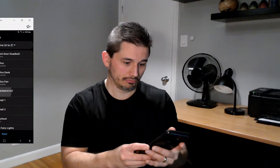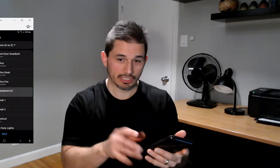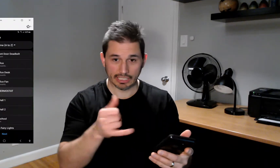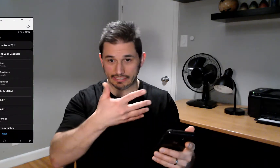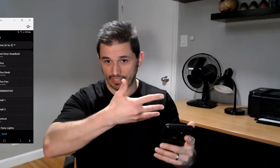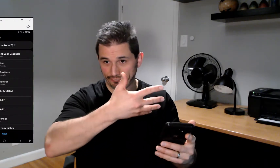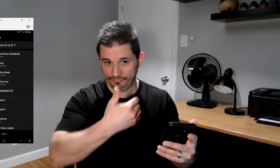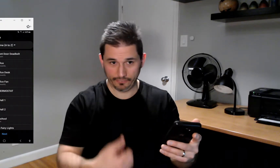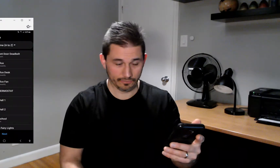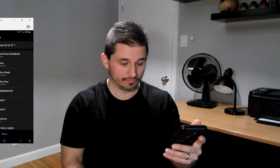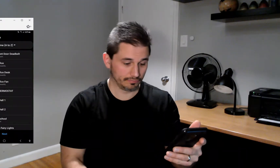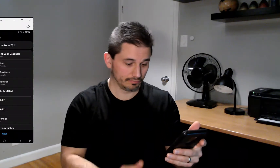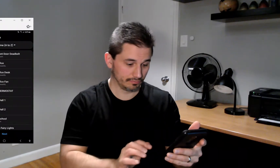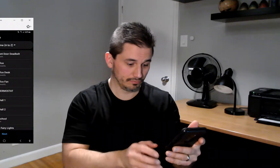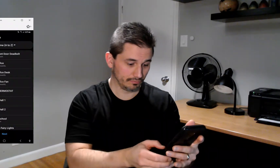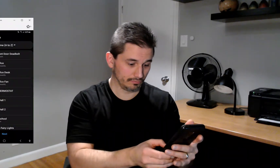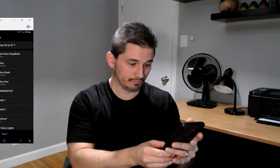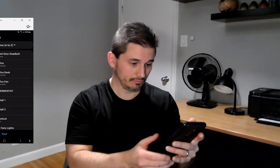Right? Those 5 devices that we talked about.